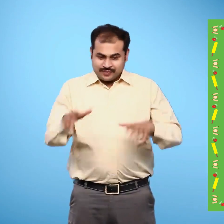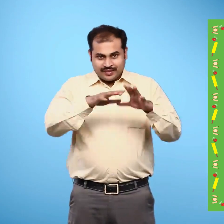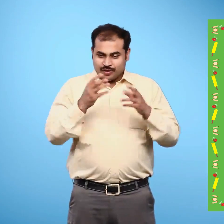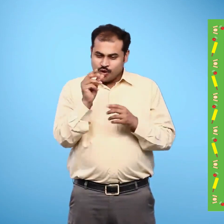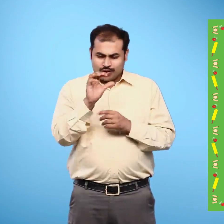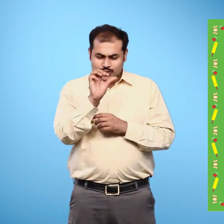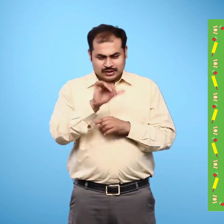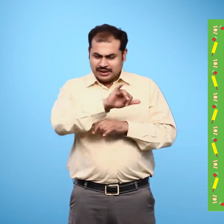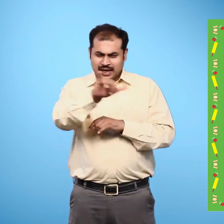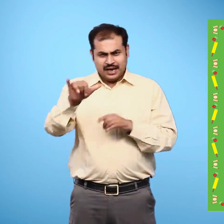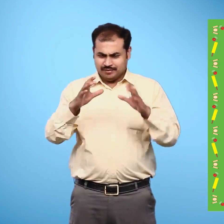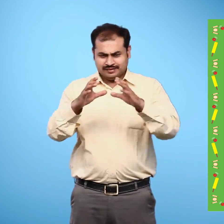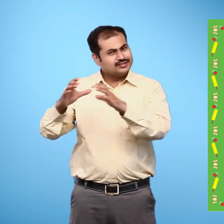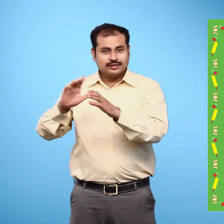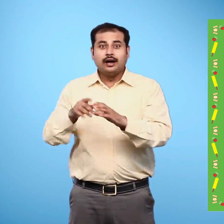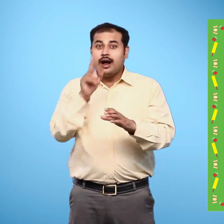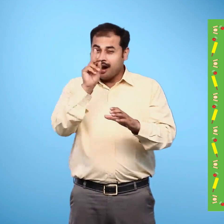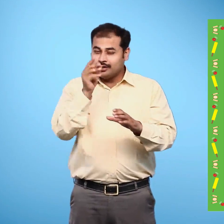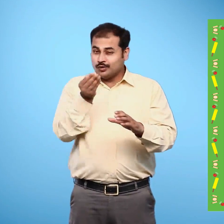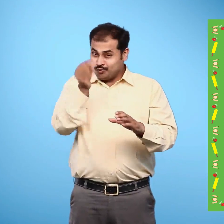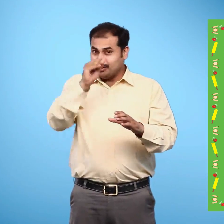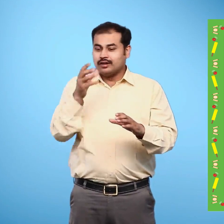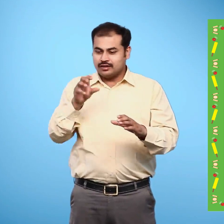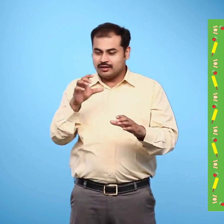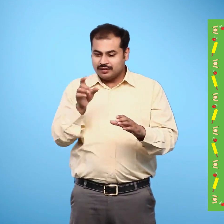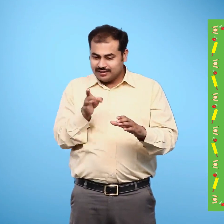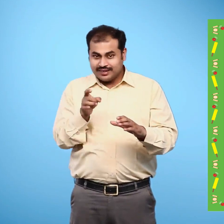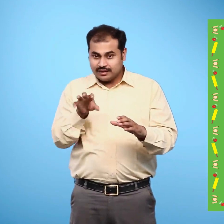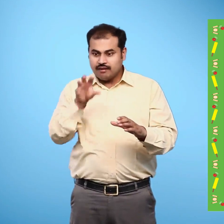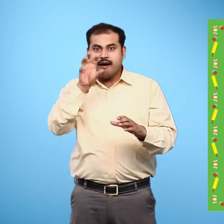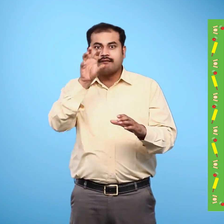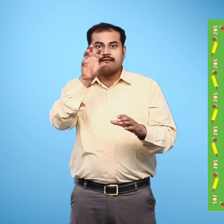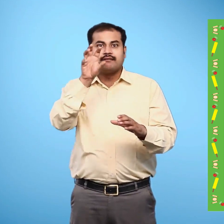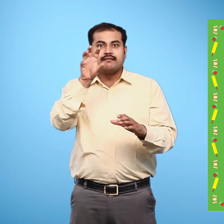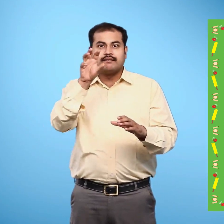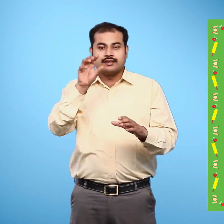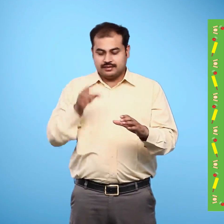Besides these coins, there is a bigger coin called striker.